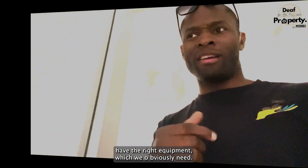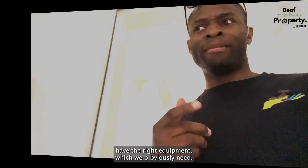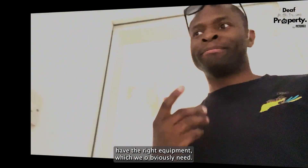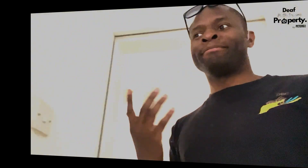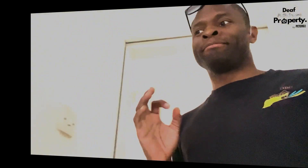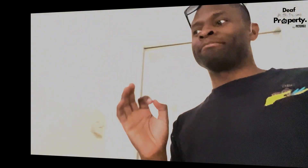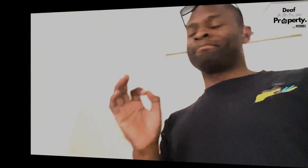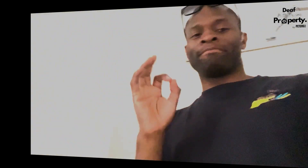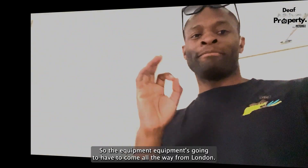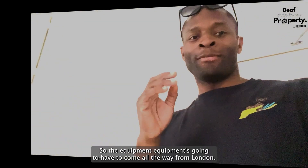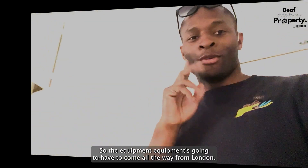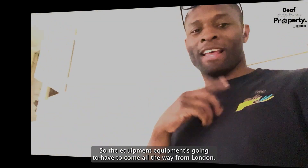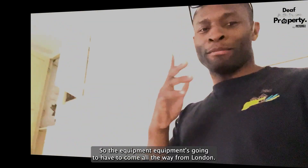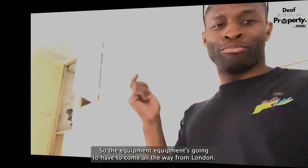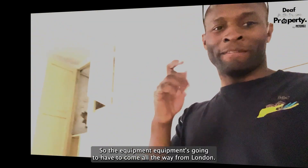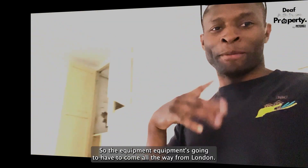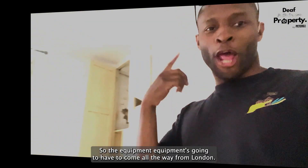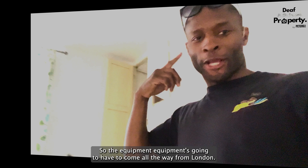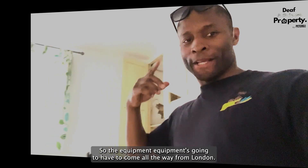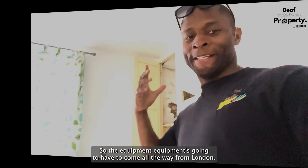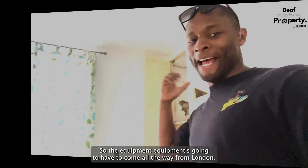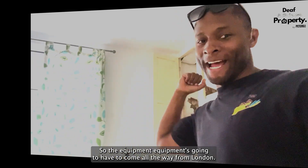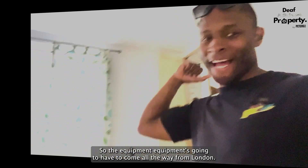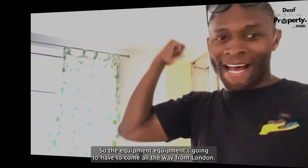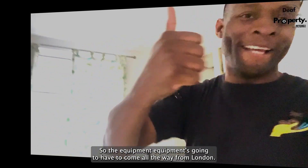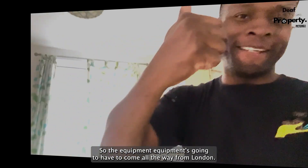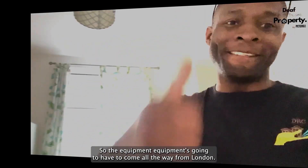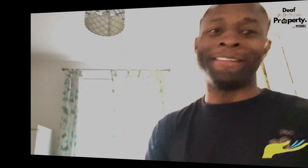obviously need. So the equipment's going to have to come all the way from London.